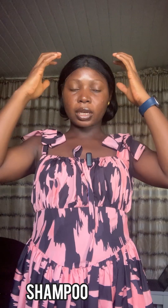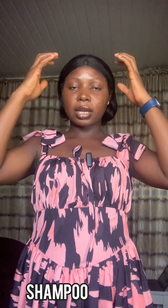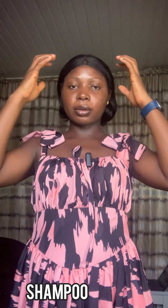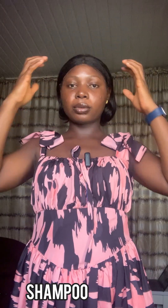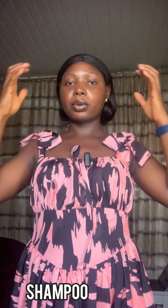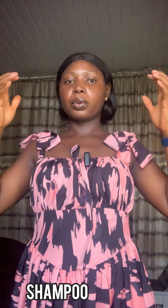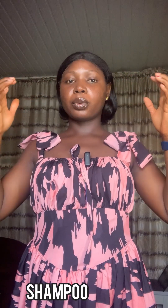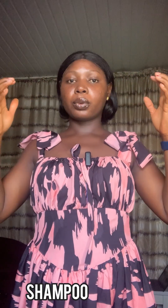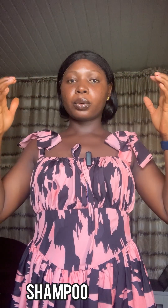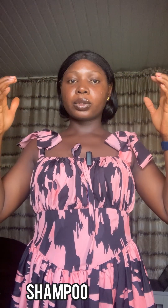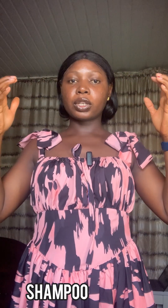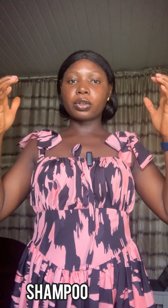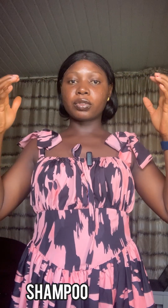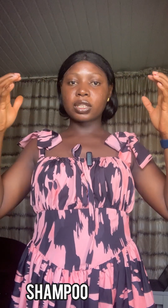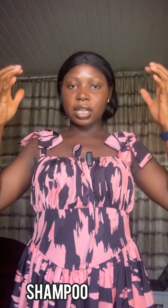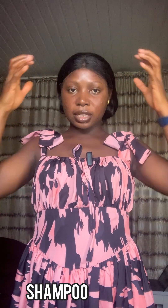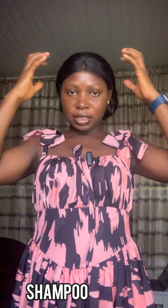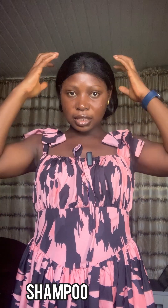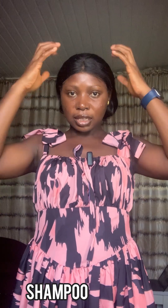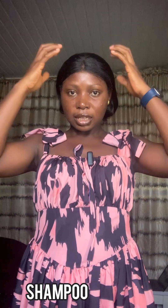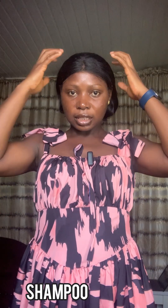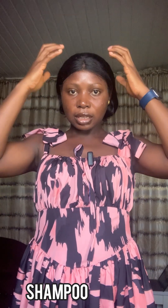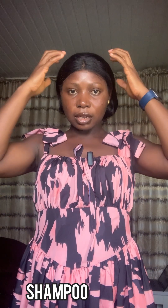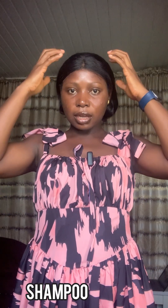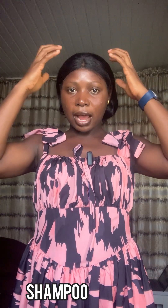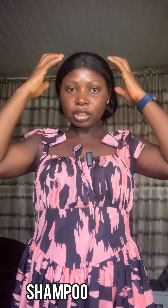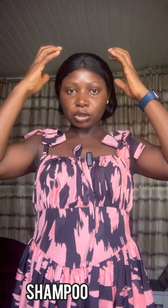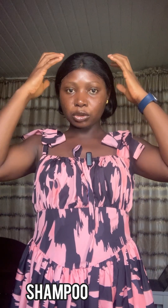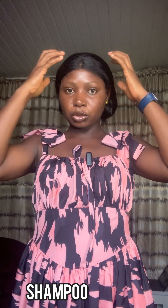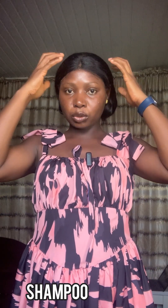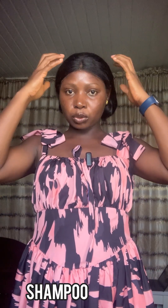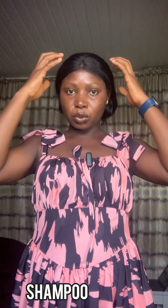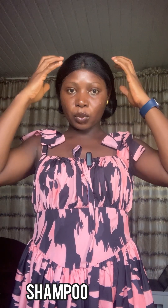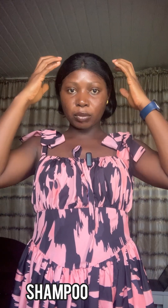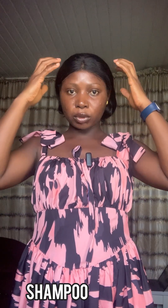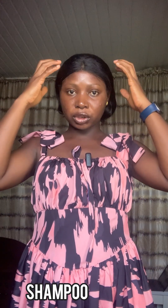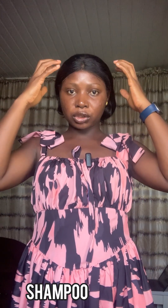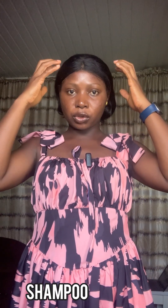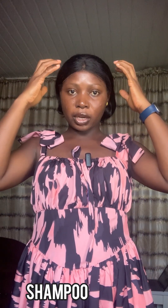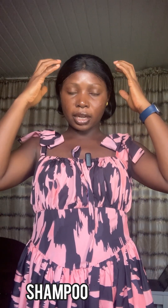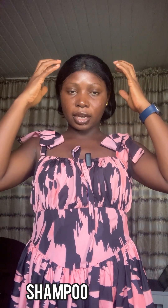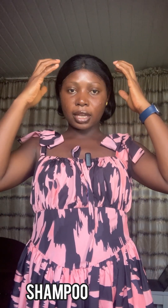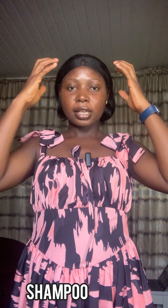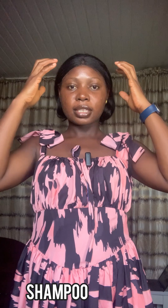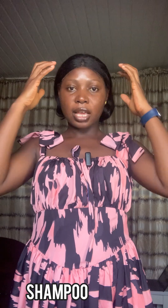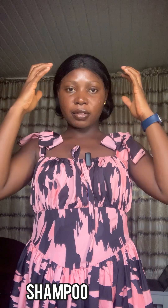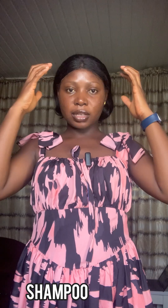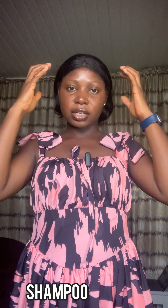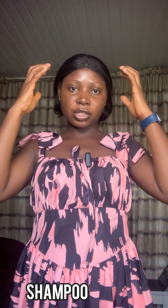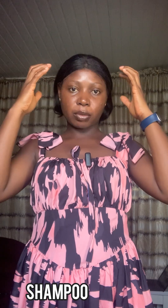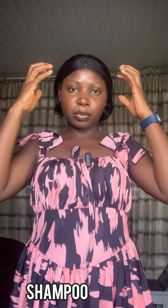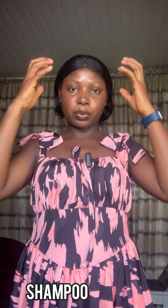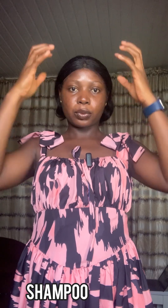Now think of this as the action you do when washing your hair serves as shampoo.